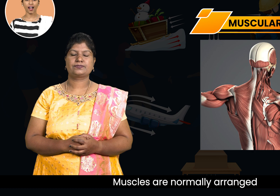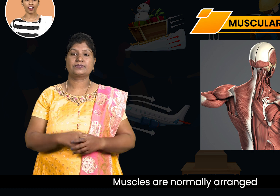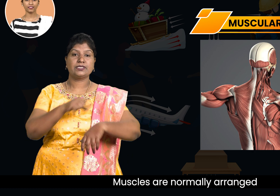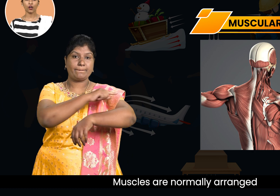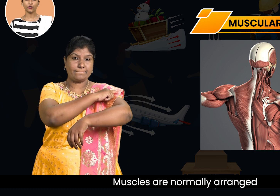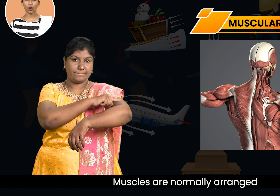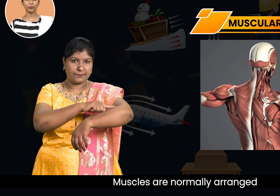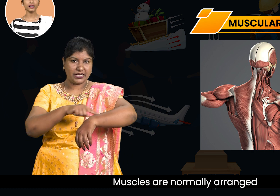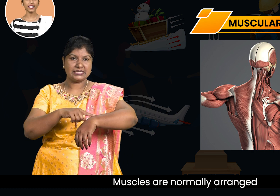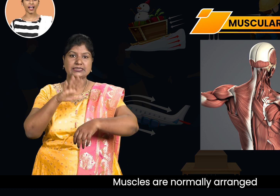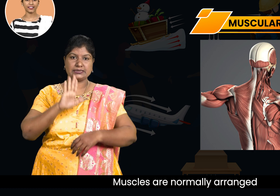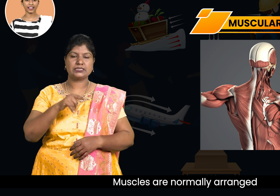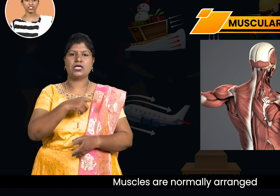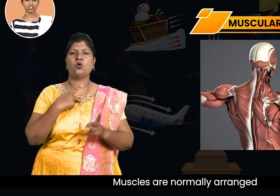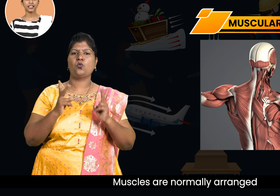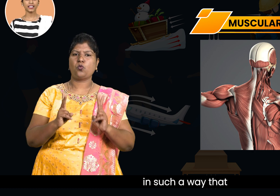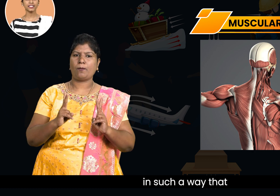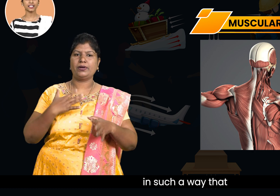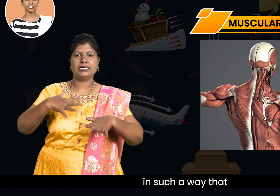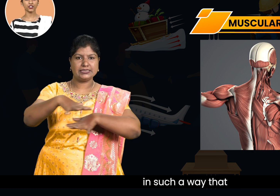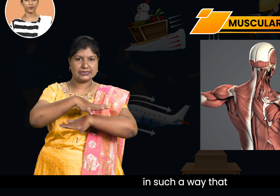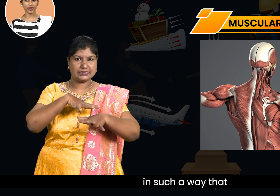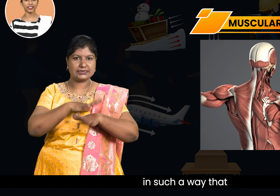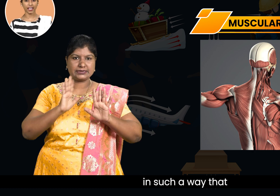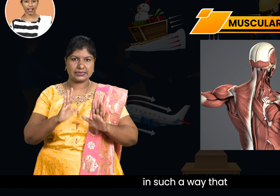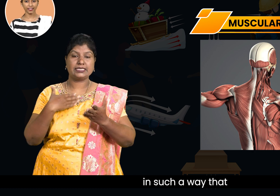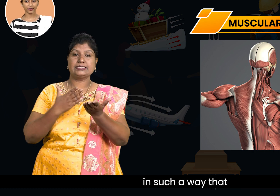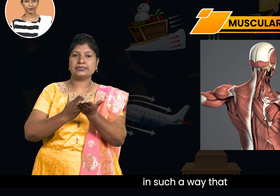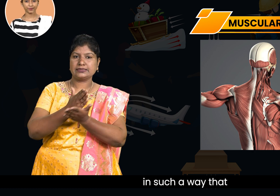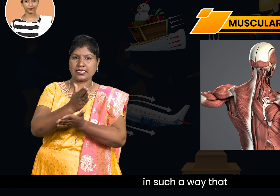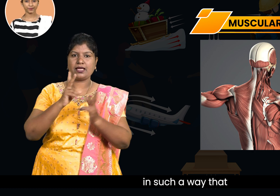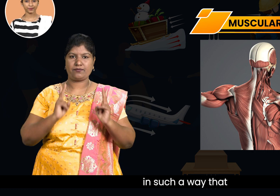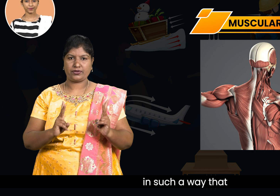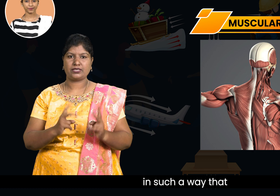Muscles are normally arranged in such a way that